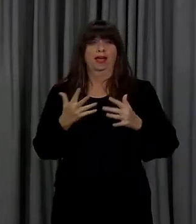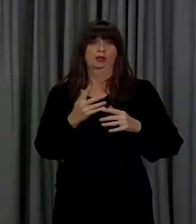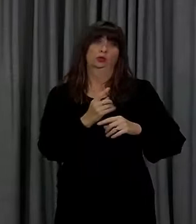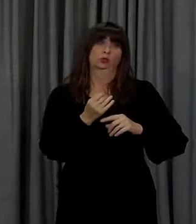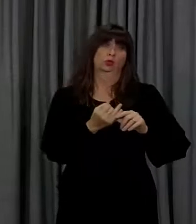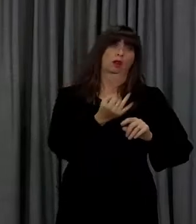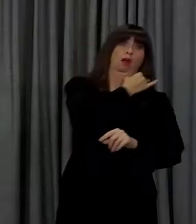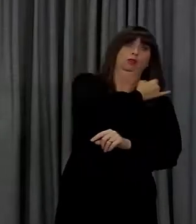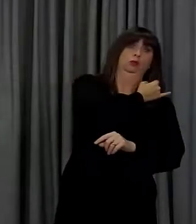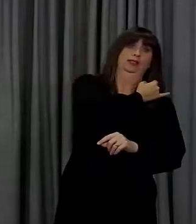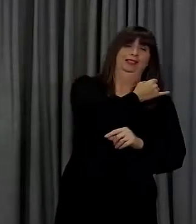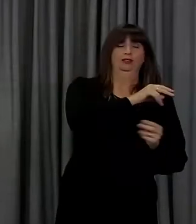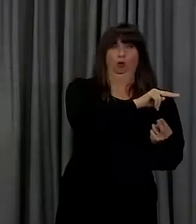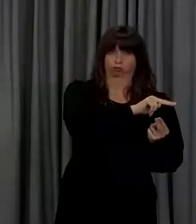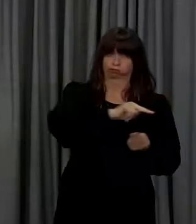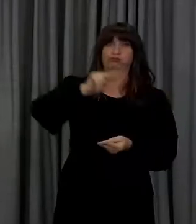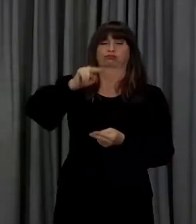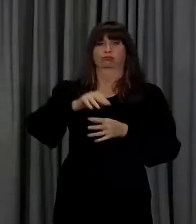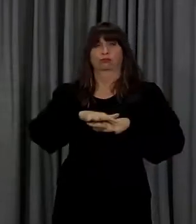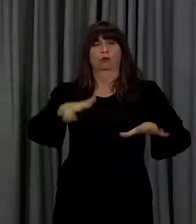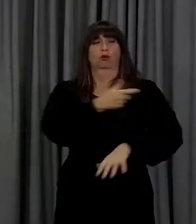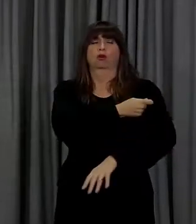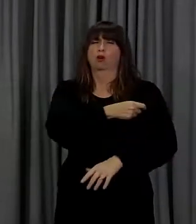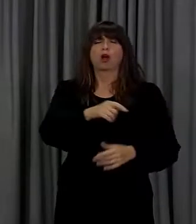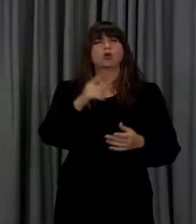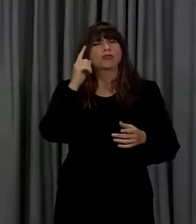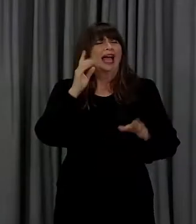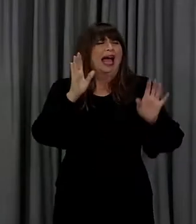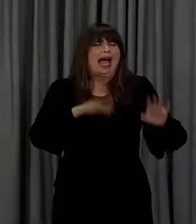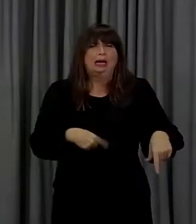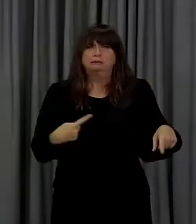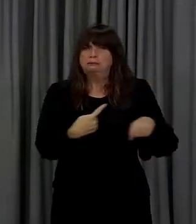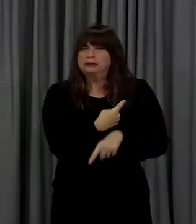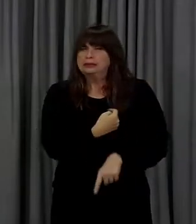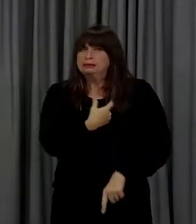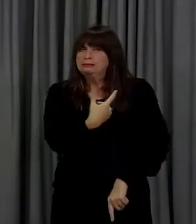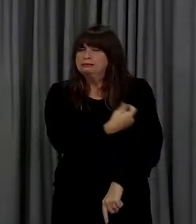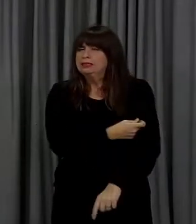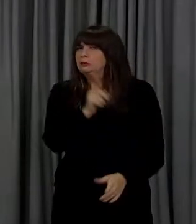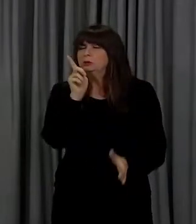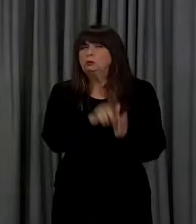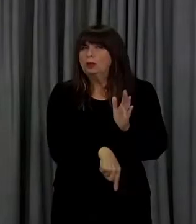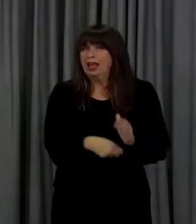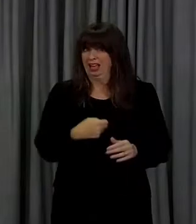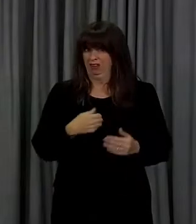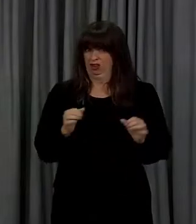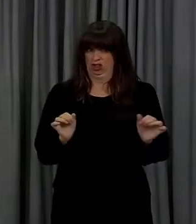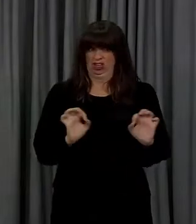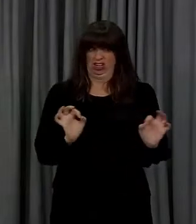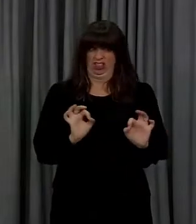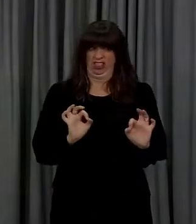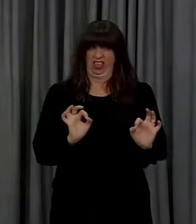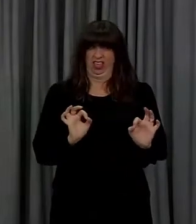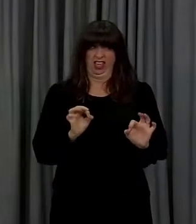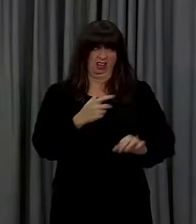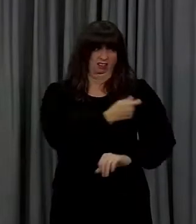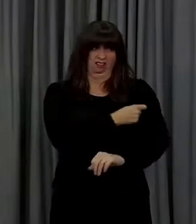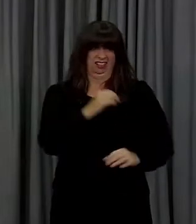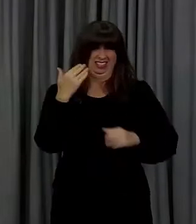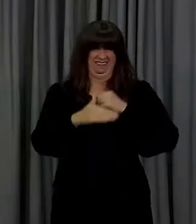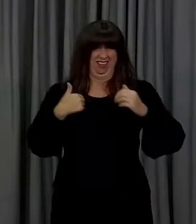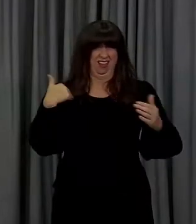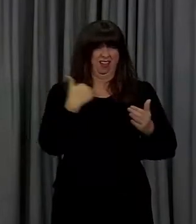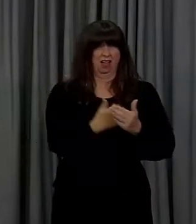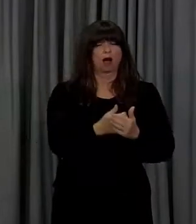week. So it's never too late to have any of your COVID vaccines, whether it's your first or your fourth. Your health